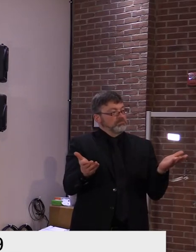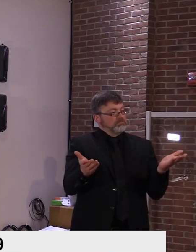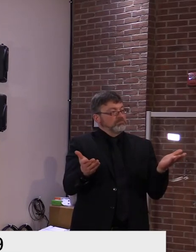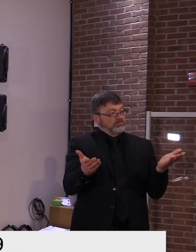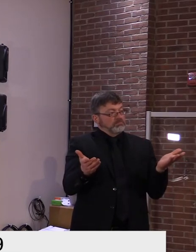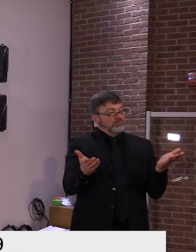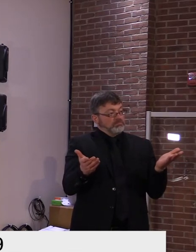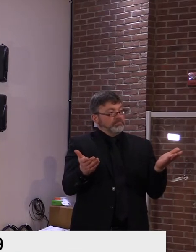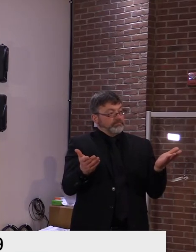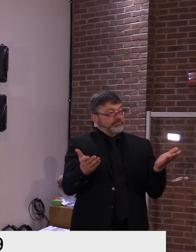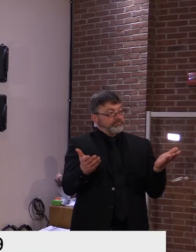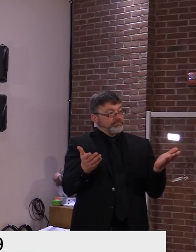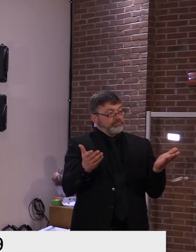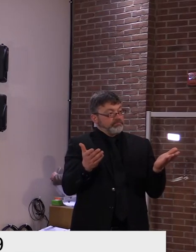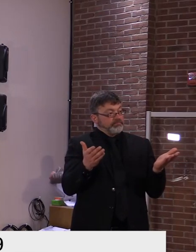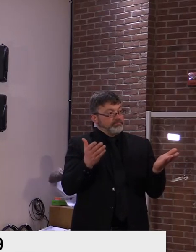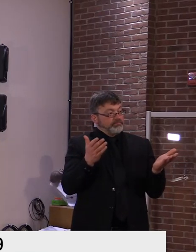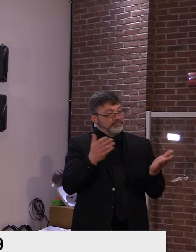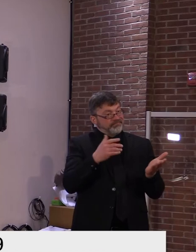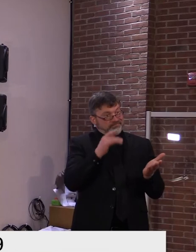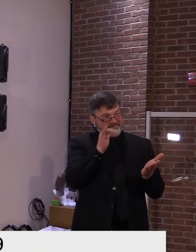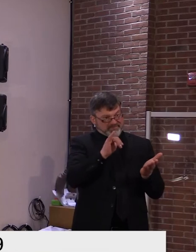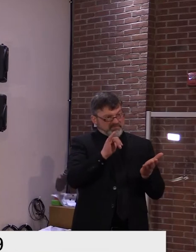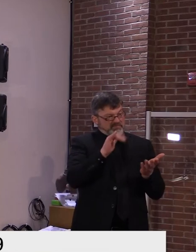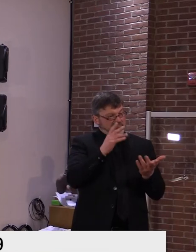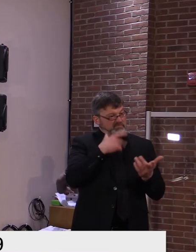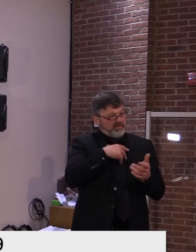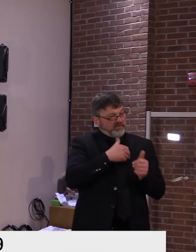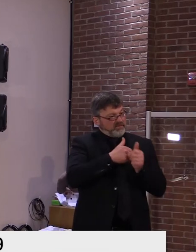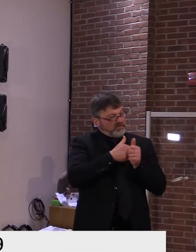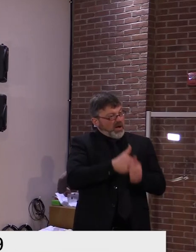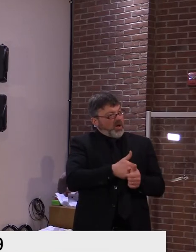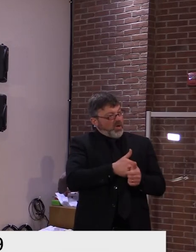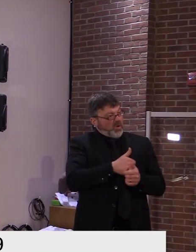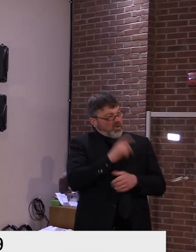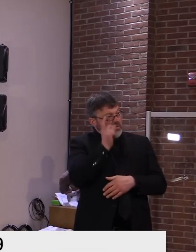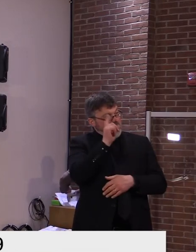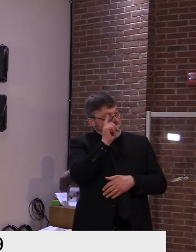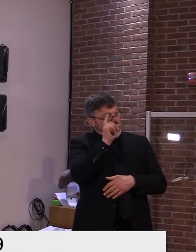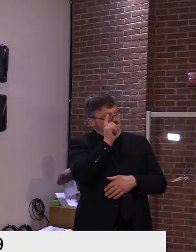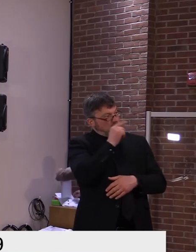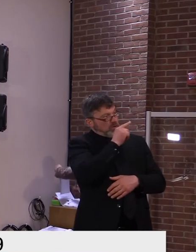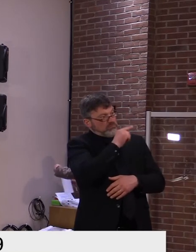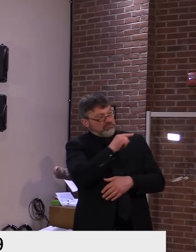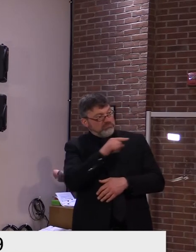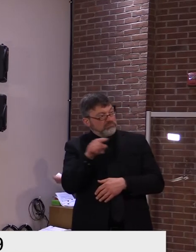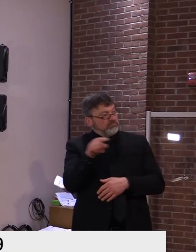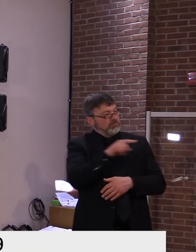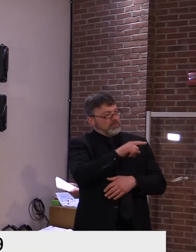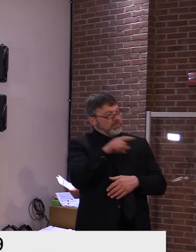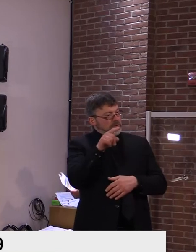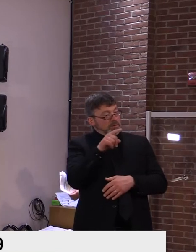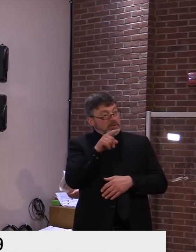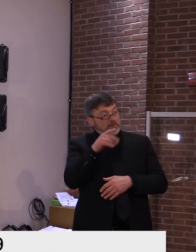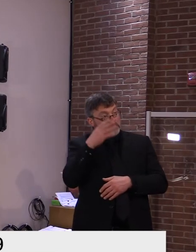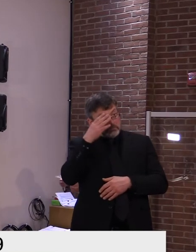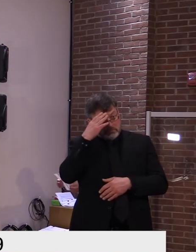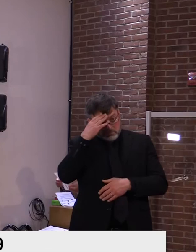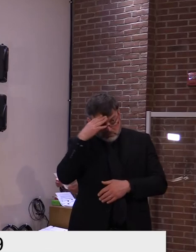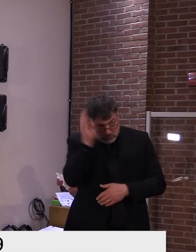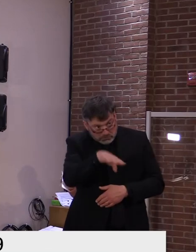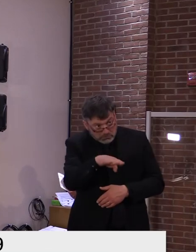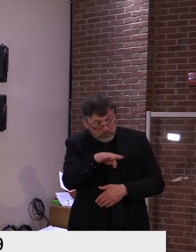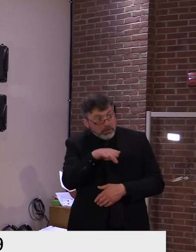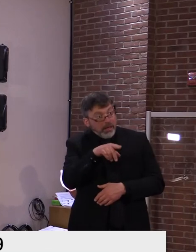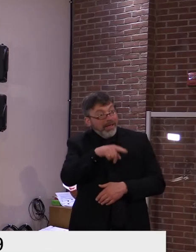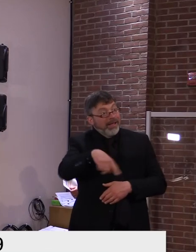the vaccine makes a bigger impact in our case accounts and with the warmer weather and so forth. We're optimistic that the trends